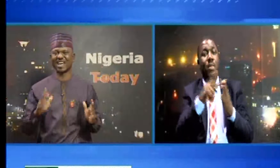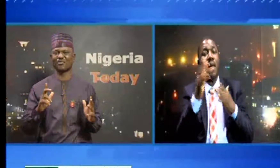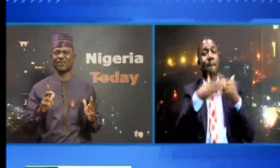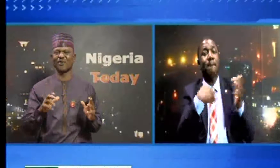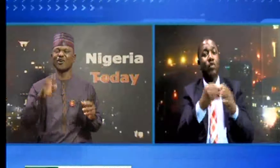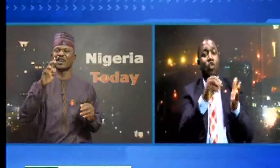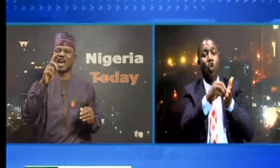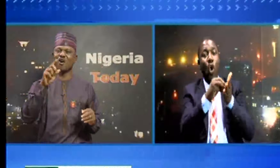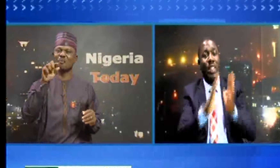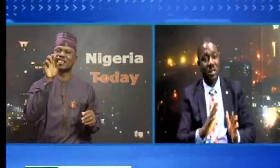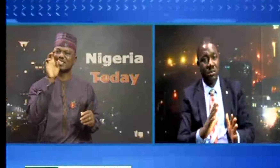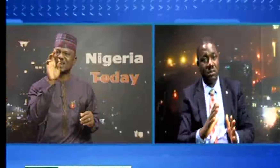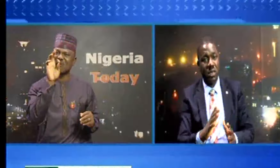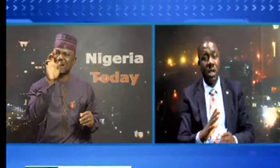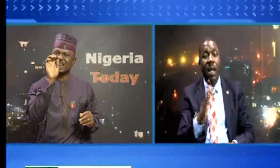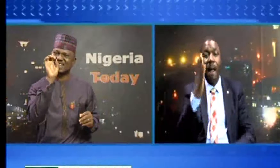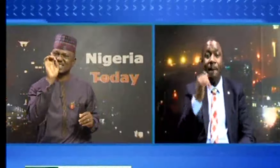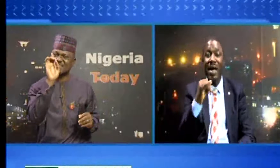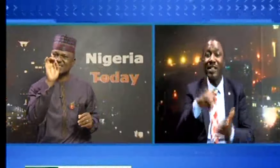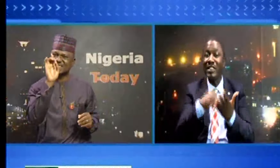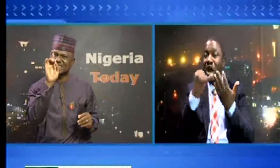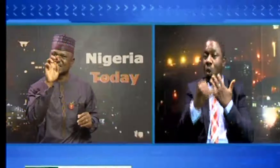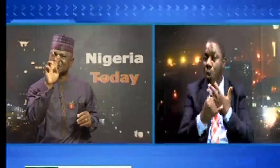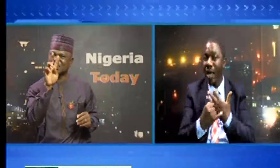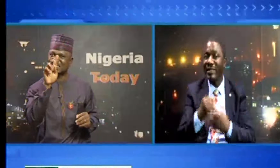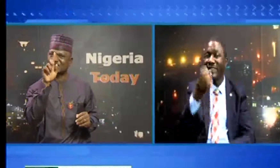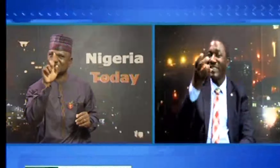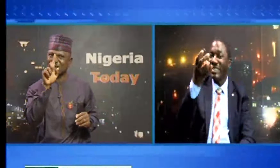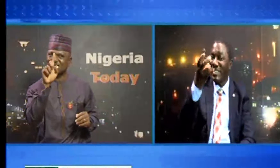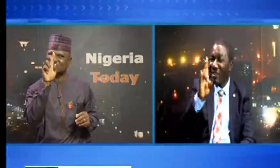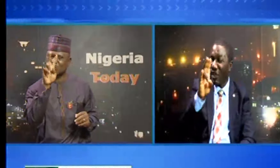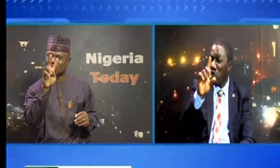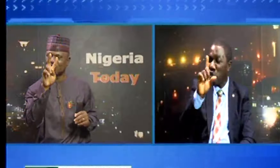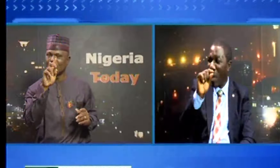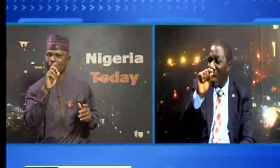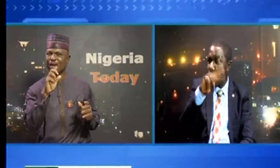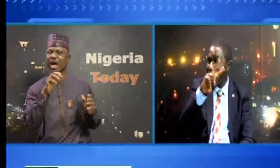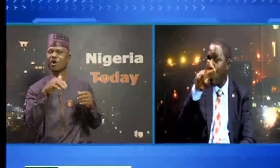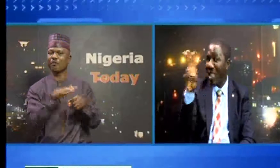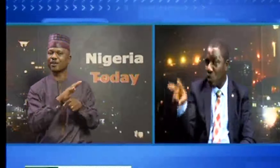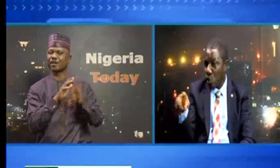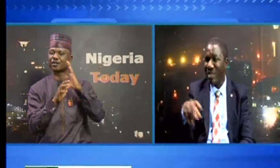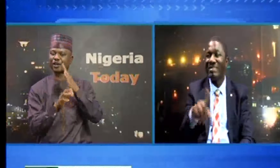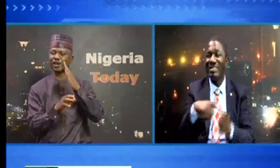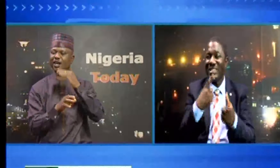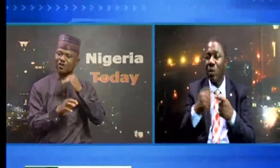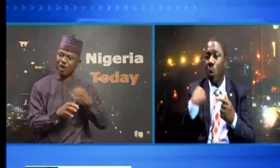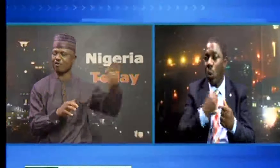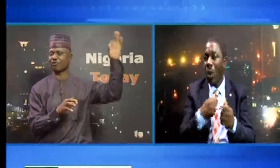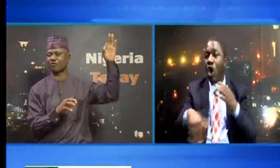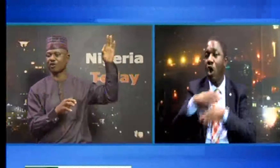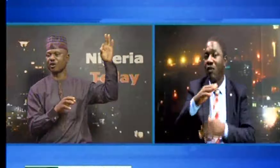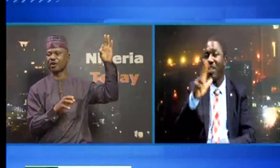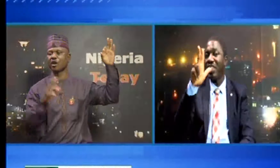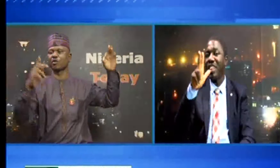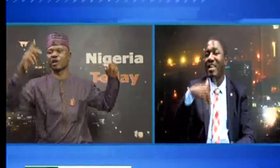And therefore, now by January 17, 2022, we are covering 3 years